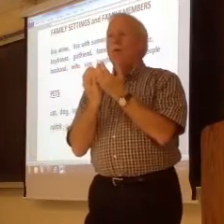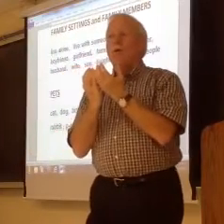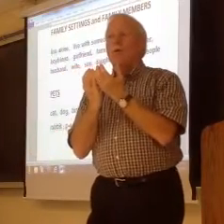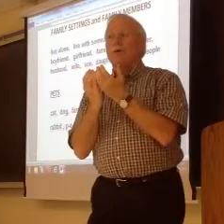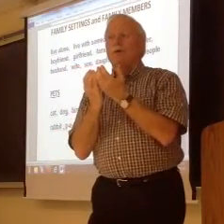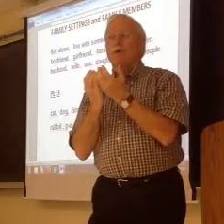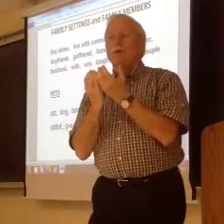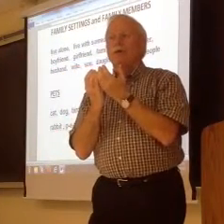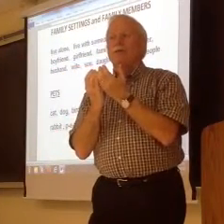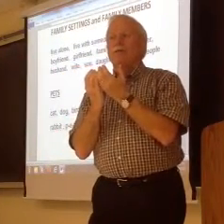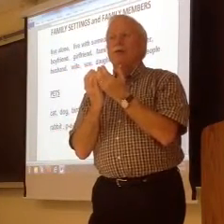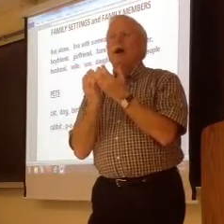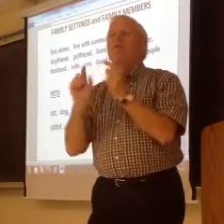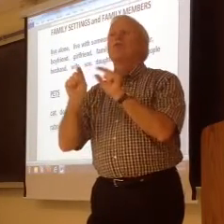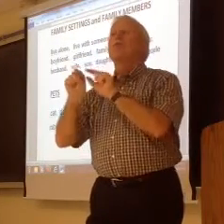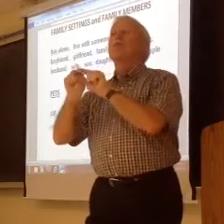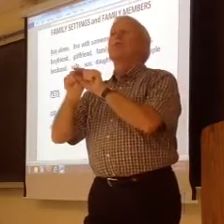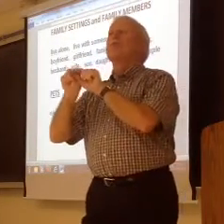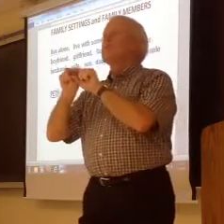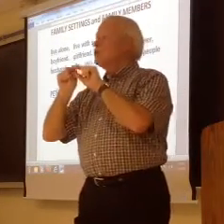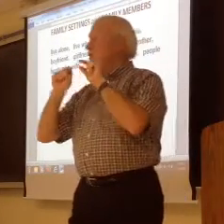Or we learned another group with a G.